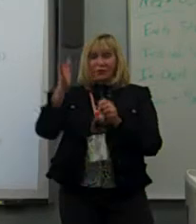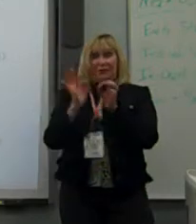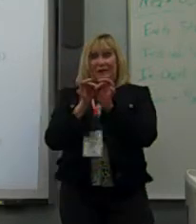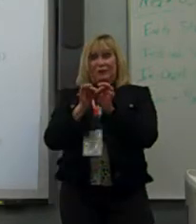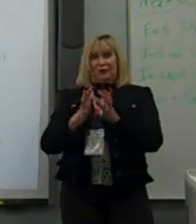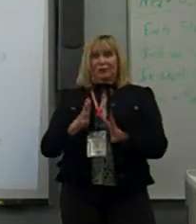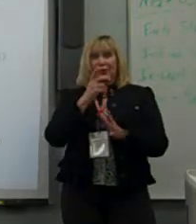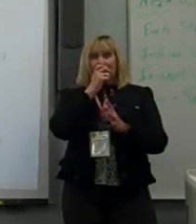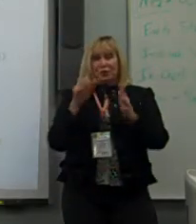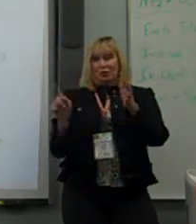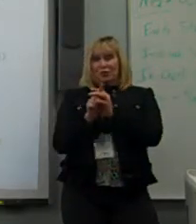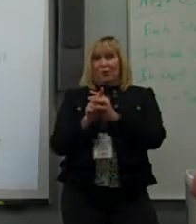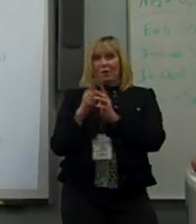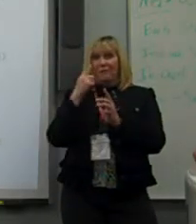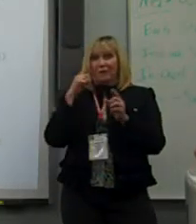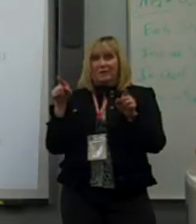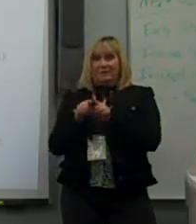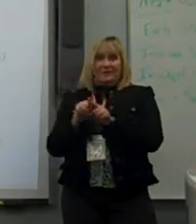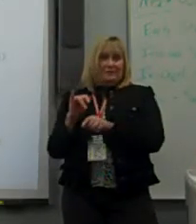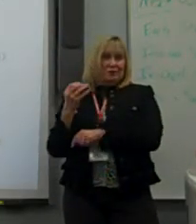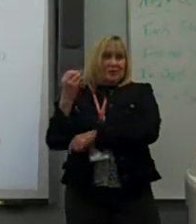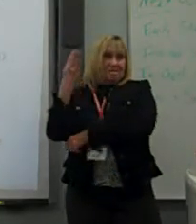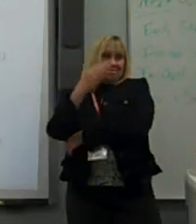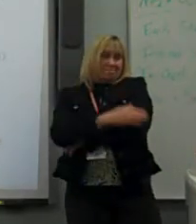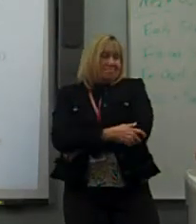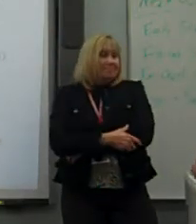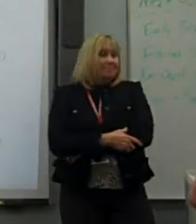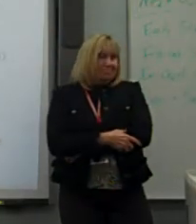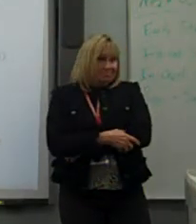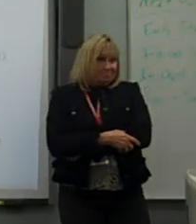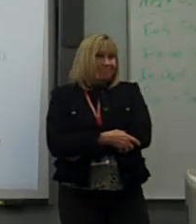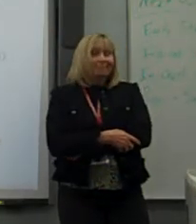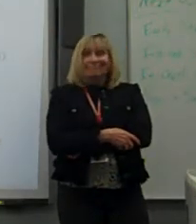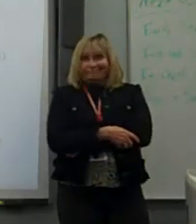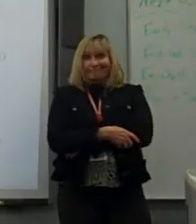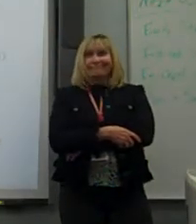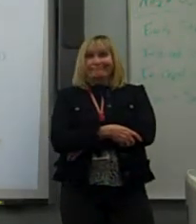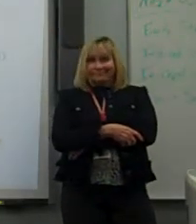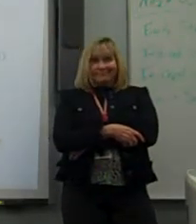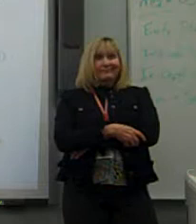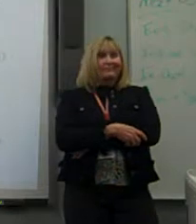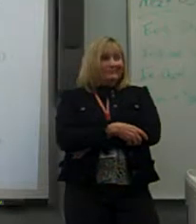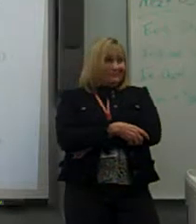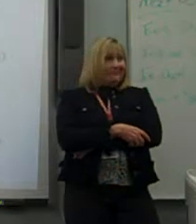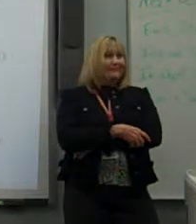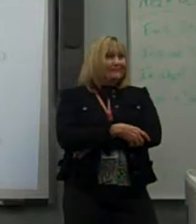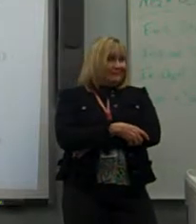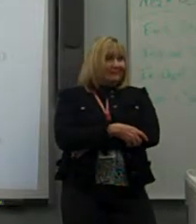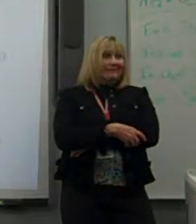Your work with one deaf person is going to influence the work of other interpreters when they face with that